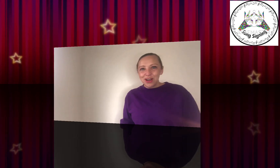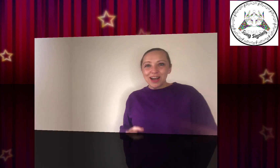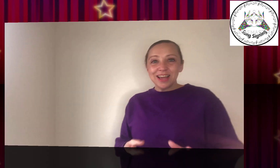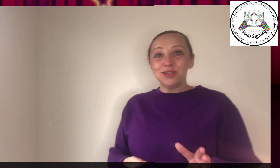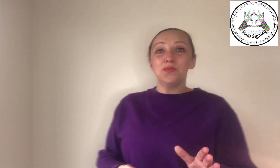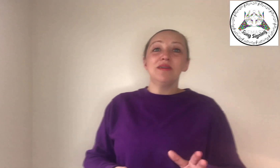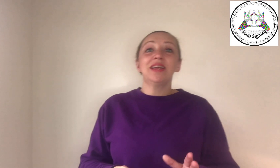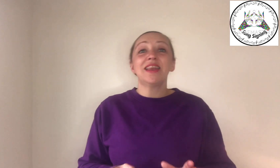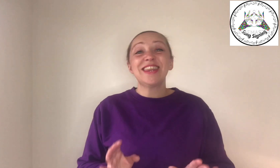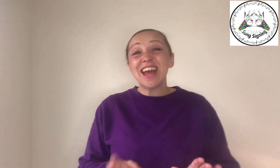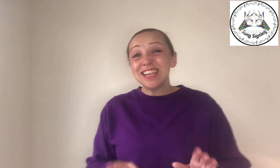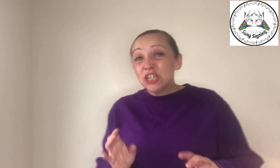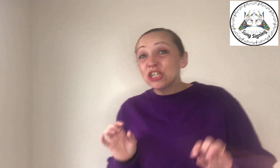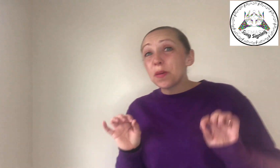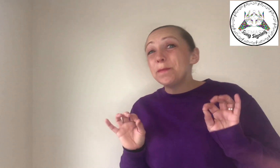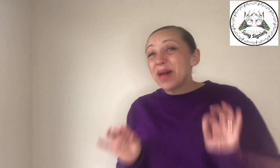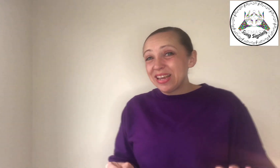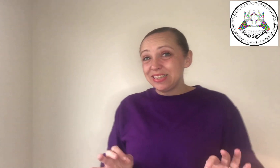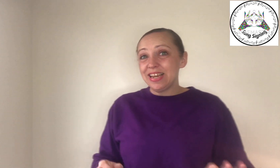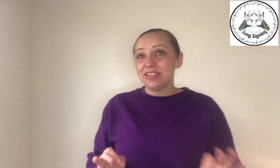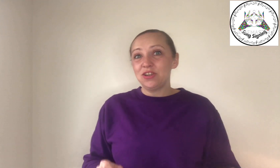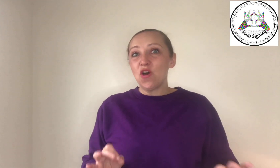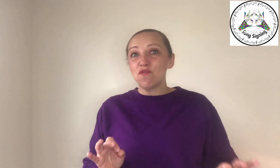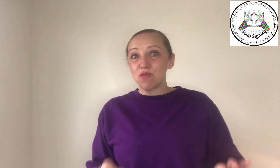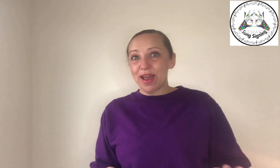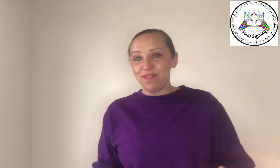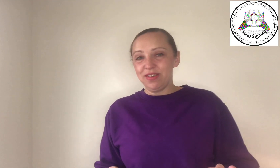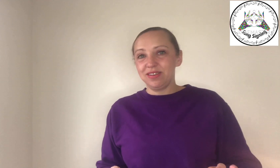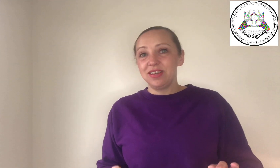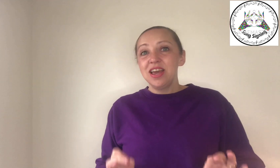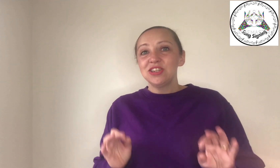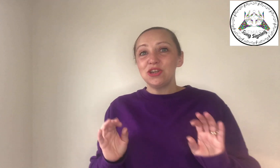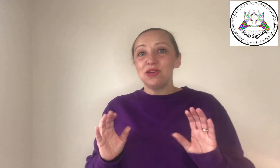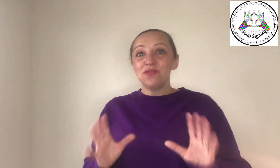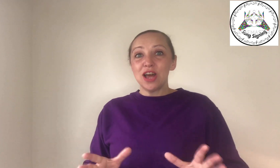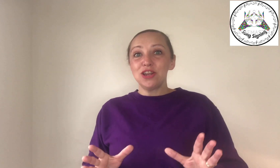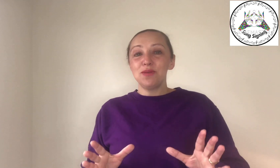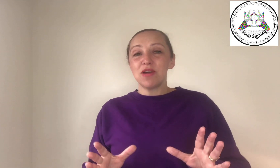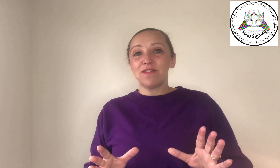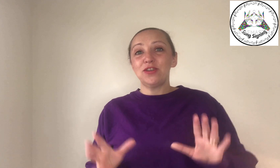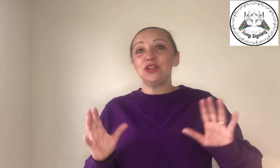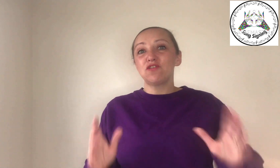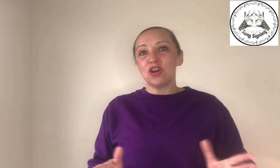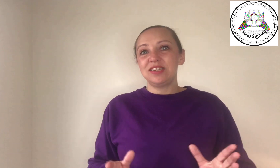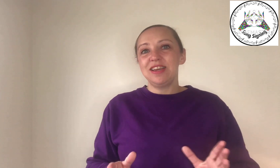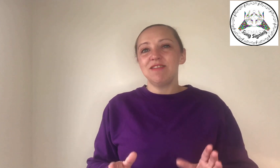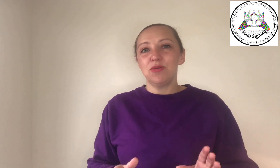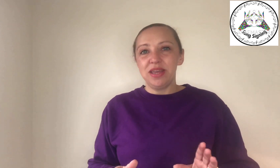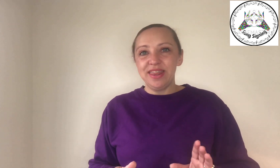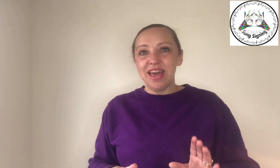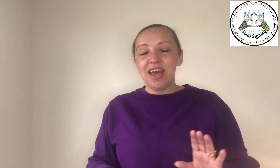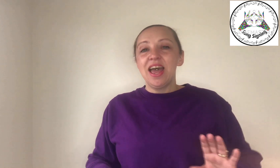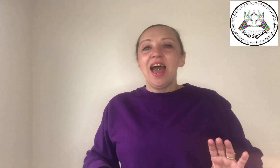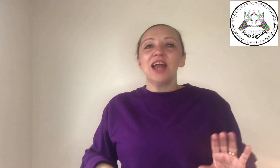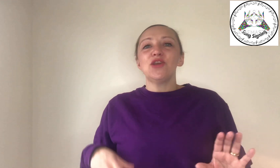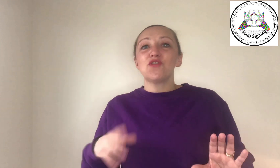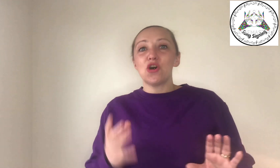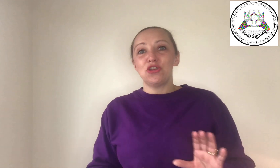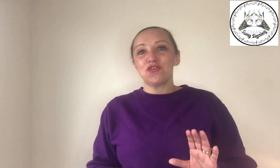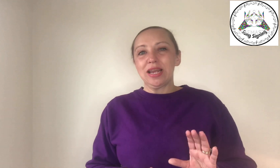Okay, so well done. That is just the basics of breakfast. So you've done your breakfast, you've got cereal in there, and you've got the drink